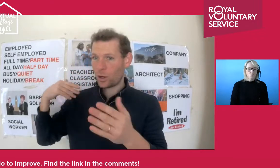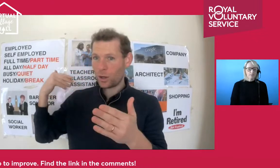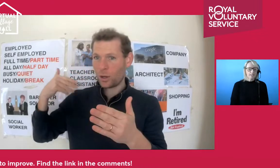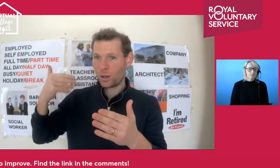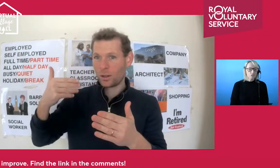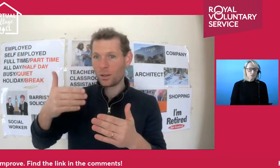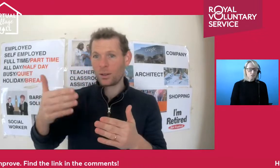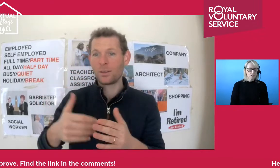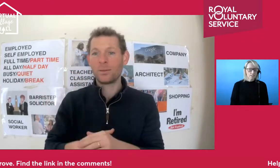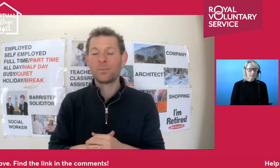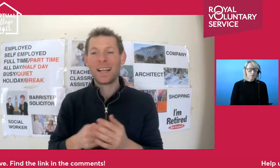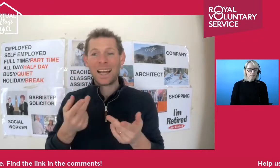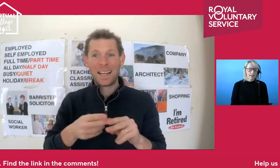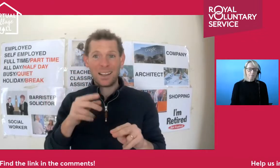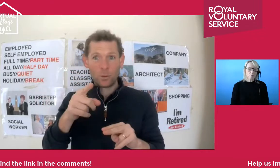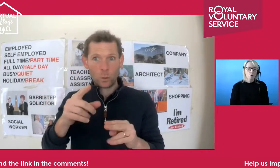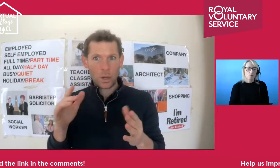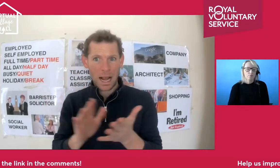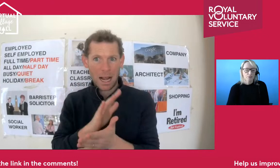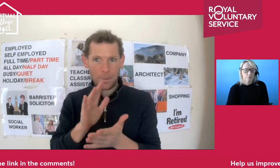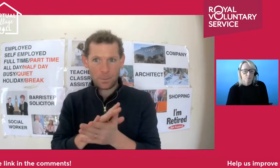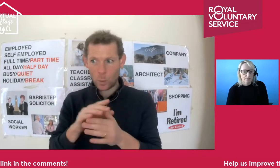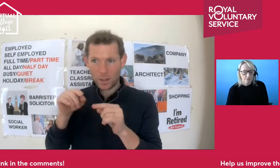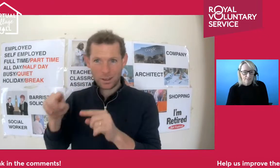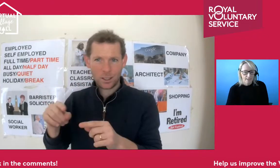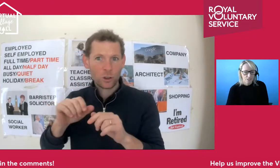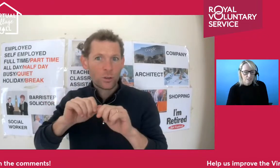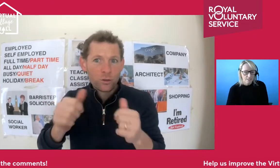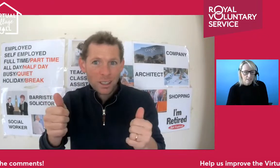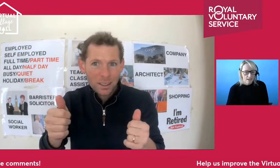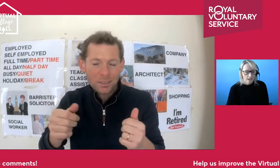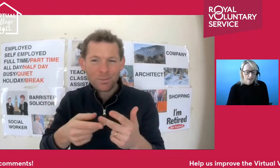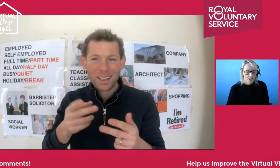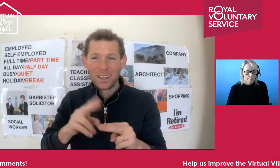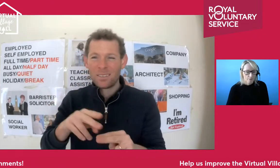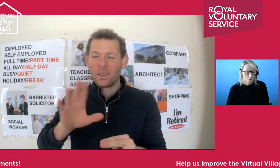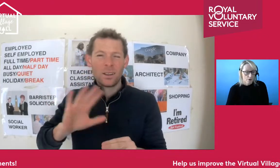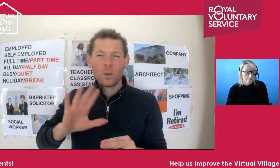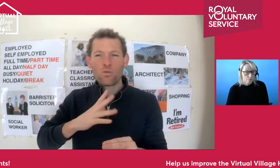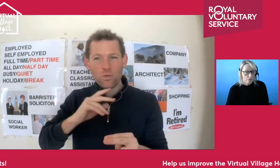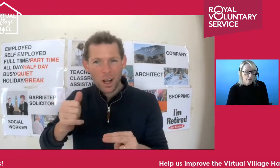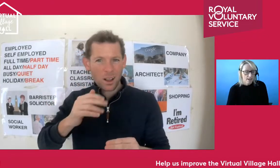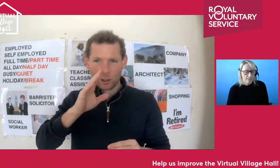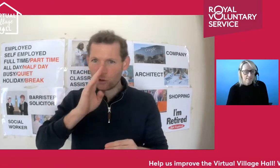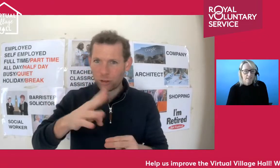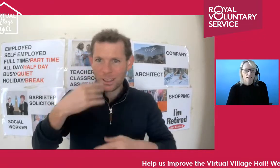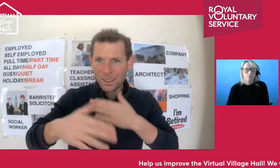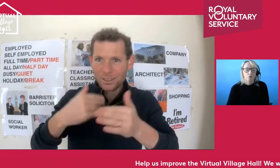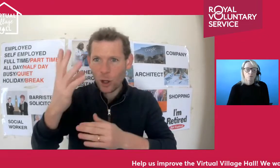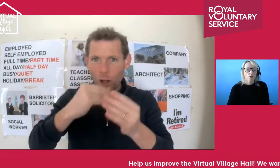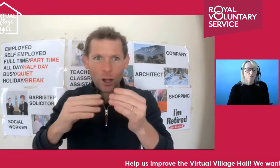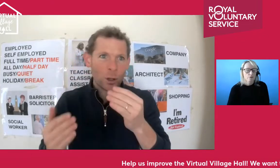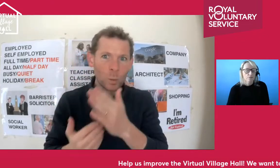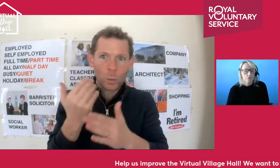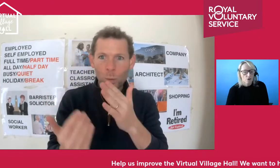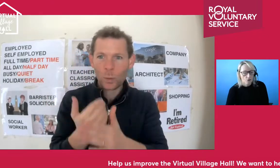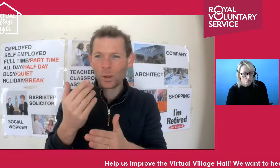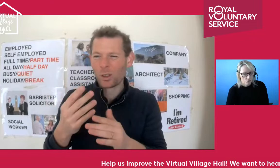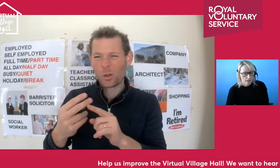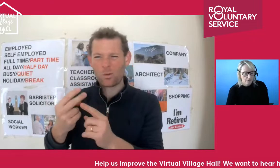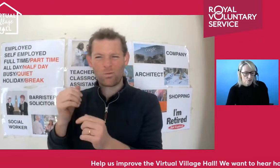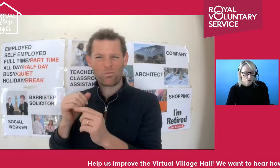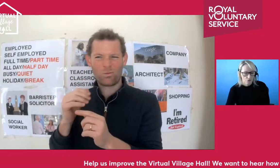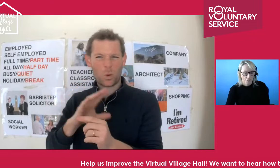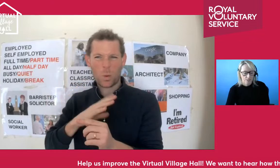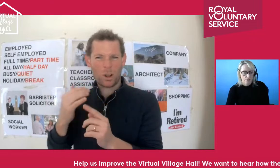Okay, so let's just do a little recap of what we've learned in previous sessions. If you're happy with that, and if you would rather not